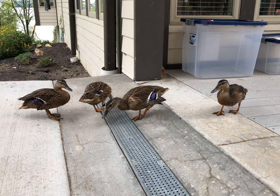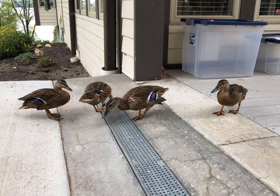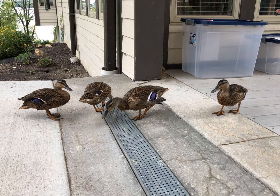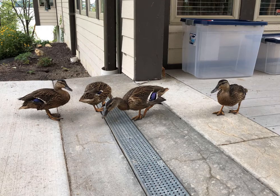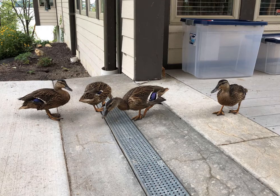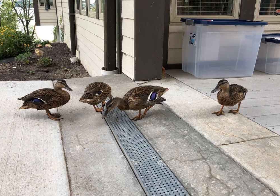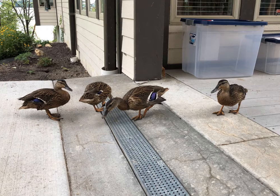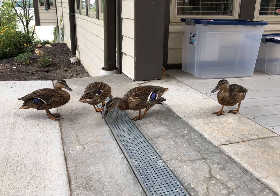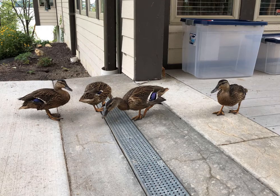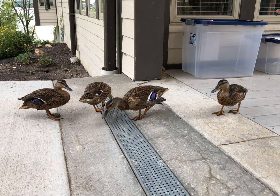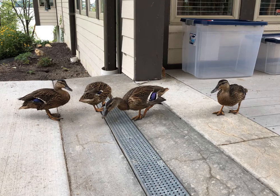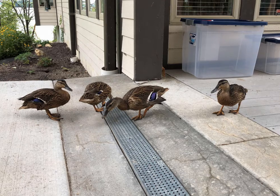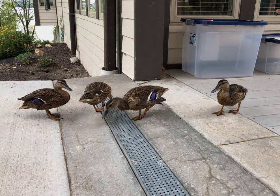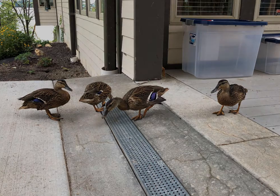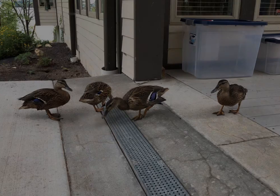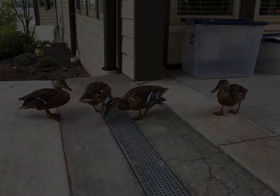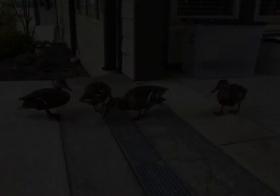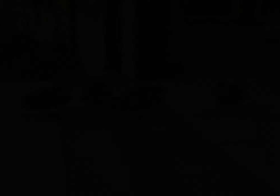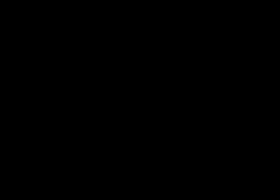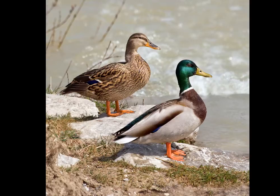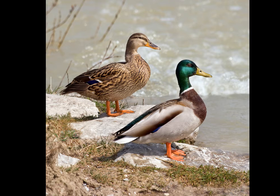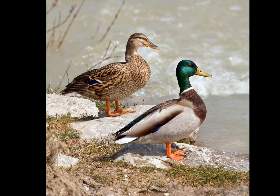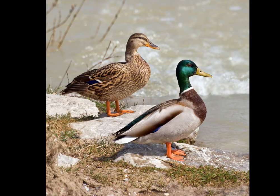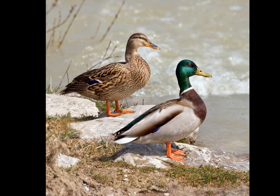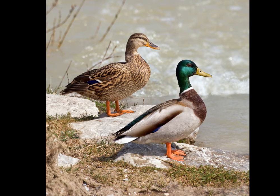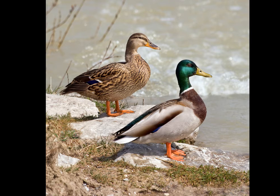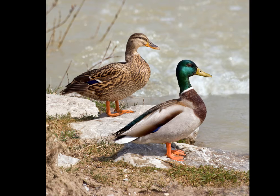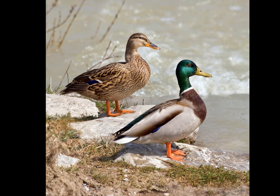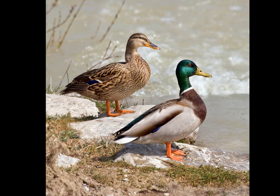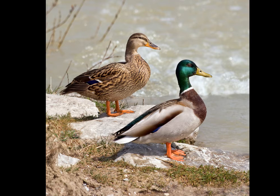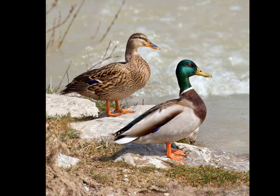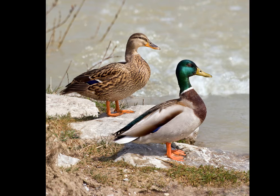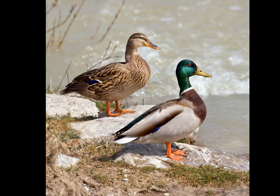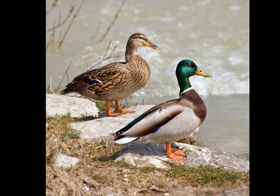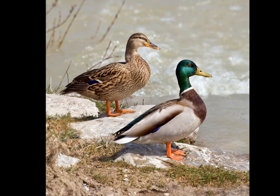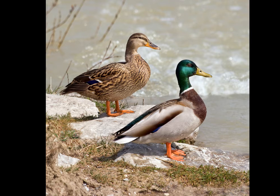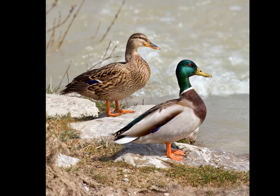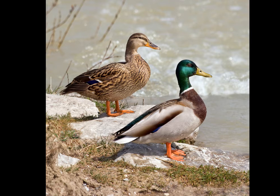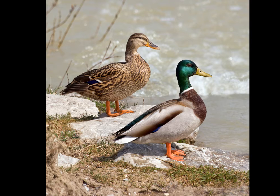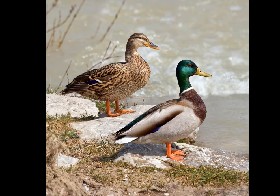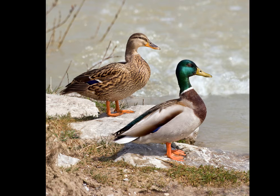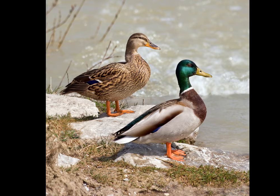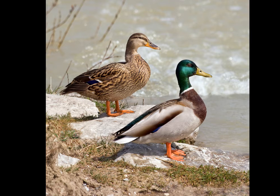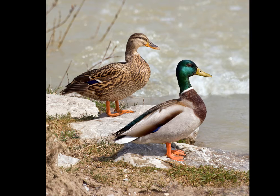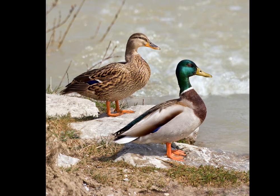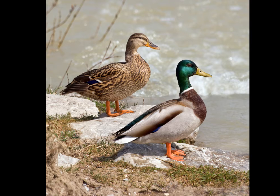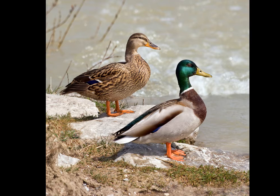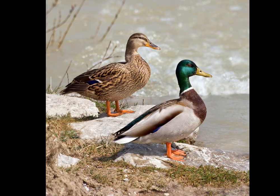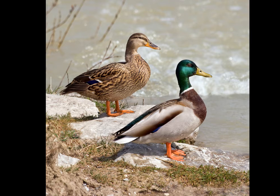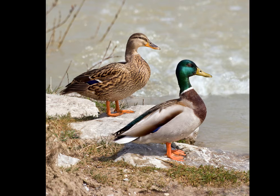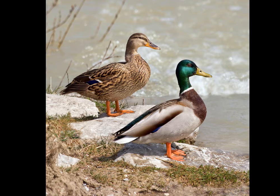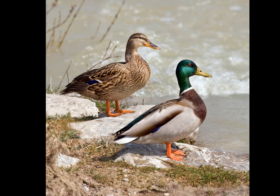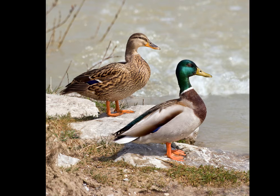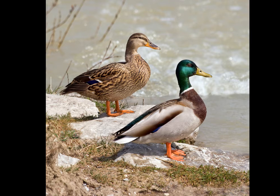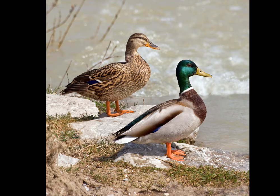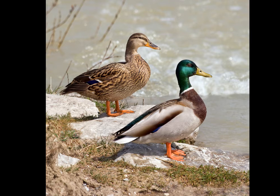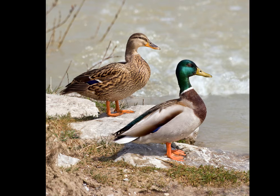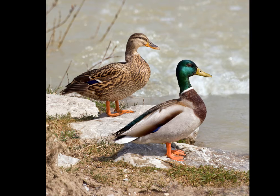to the water. Male mallards are easy to spot with their green heads and yellow bills. The females are mostly brown to